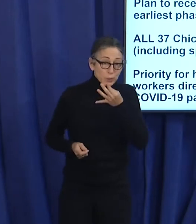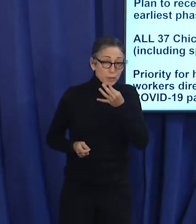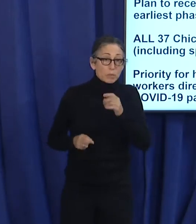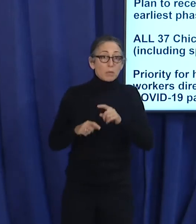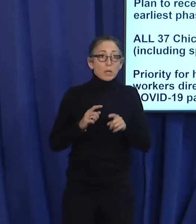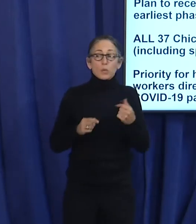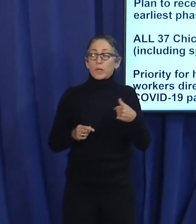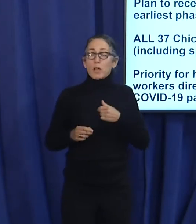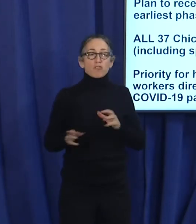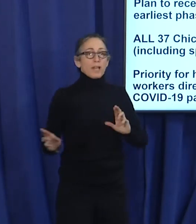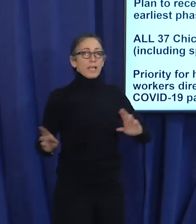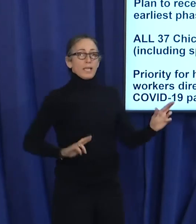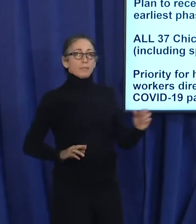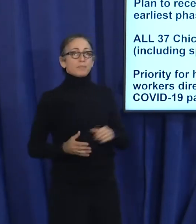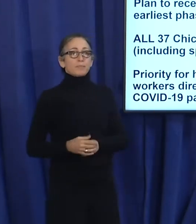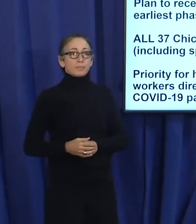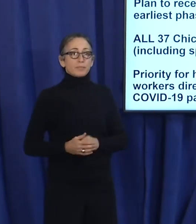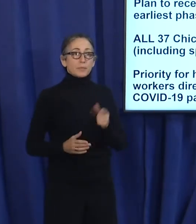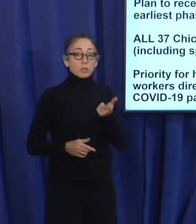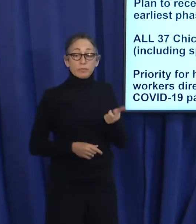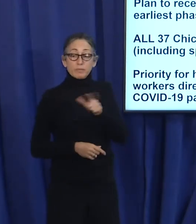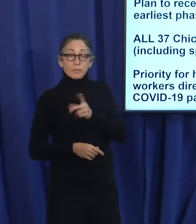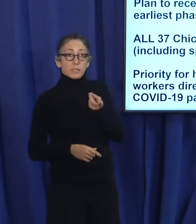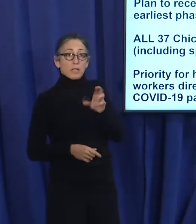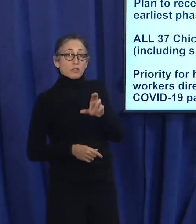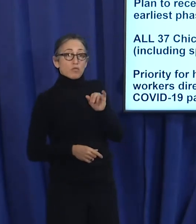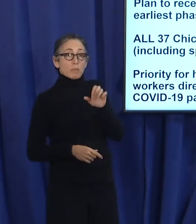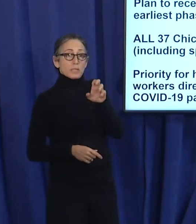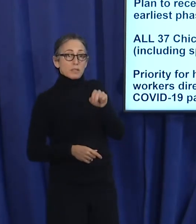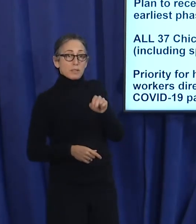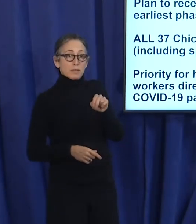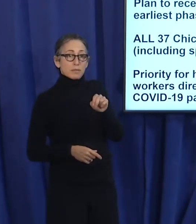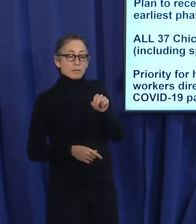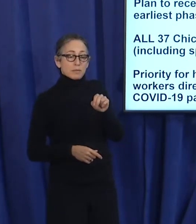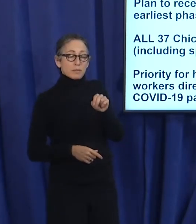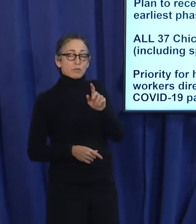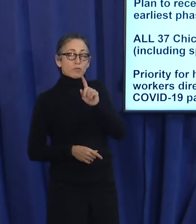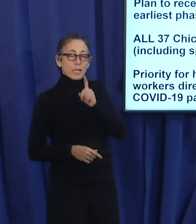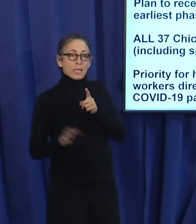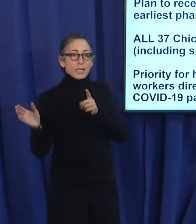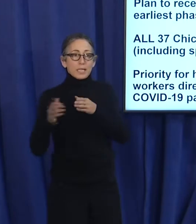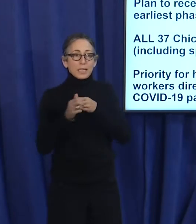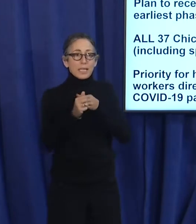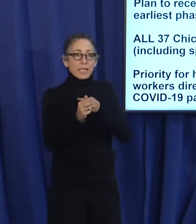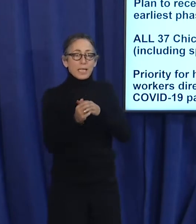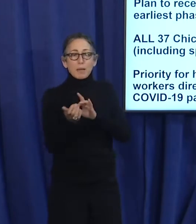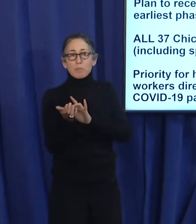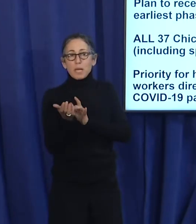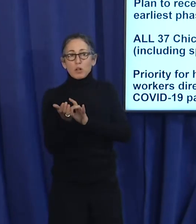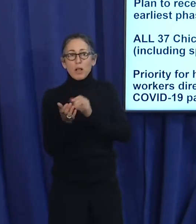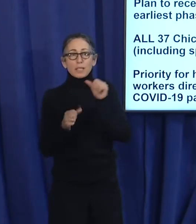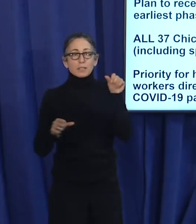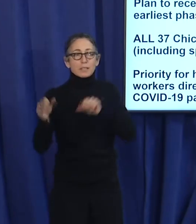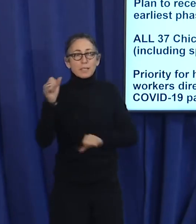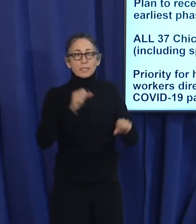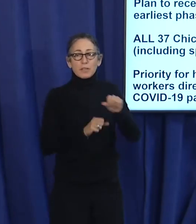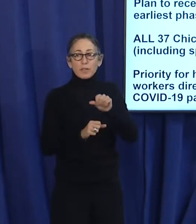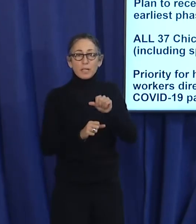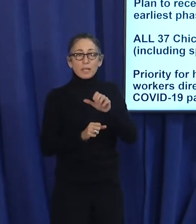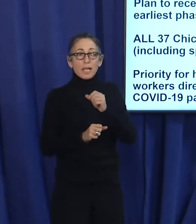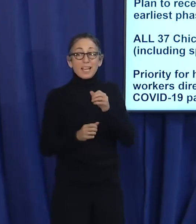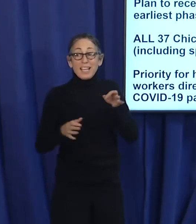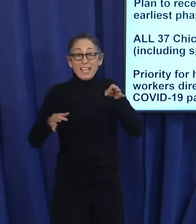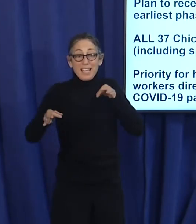this vaccine is available. And I will pass it to Dr. Robinson, who is really leading on the medical and scientific side for all things planning